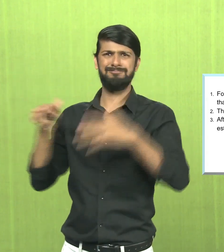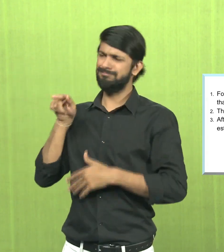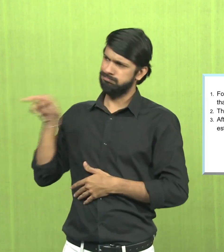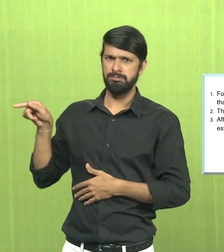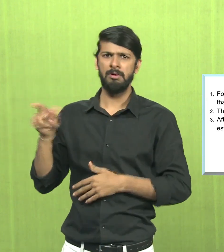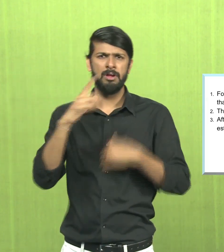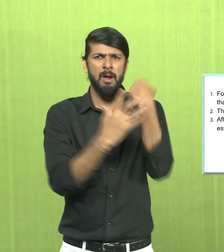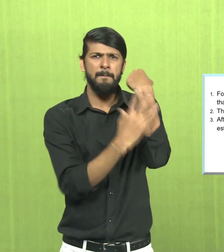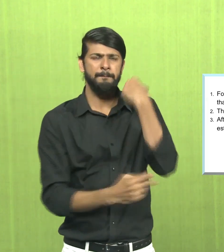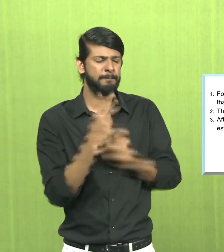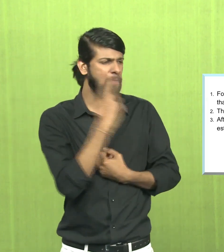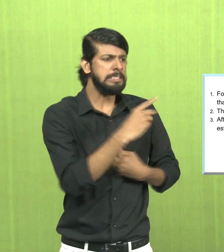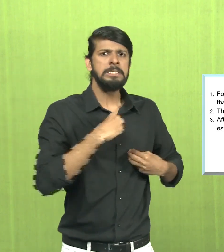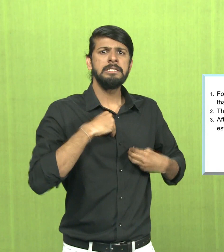A person who